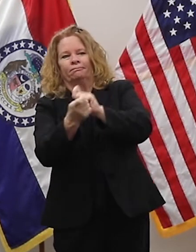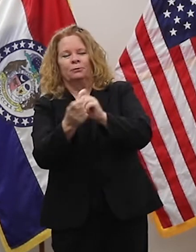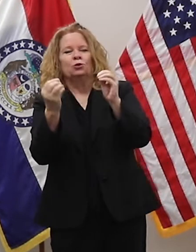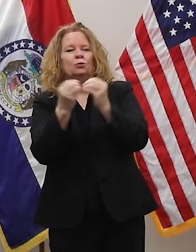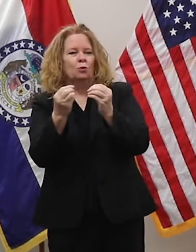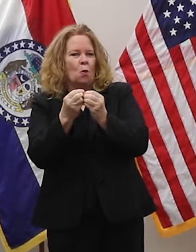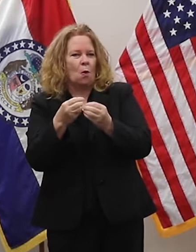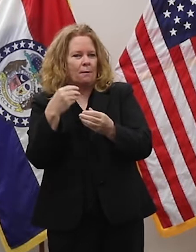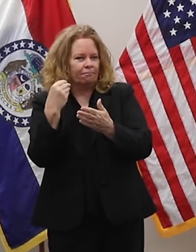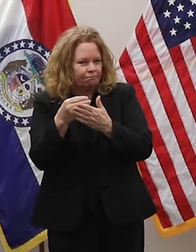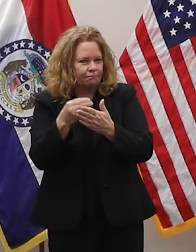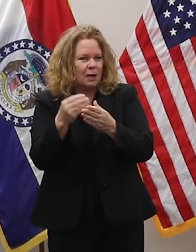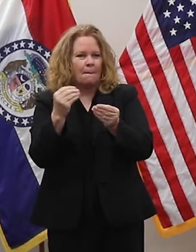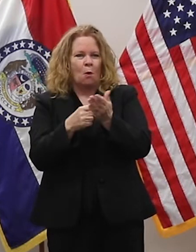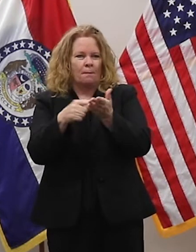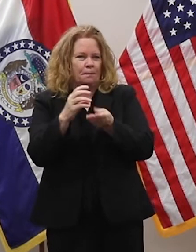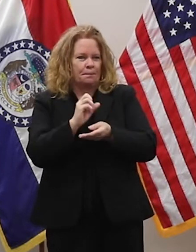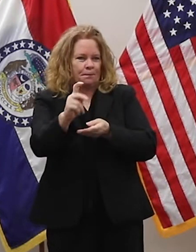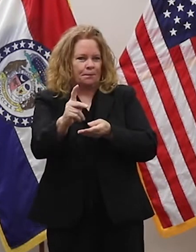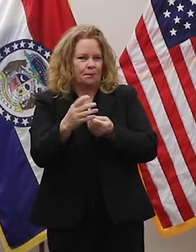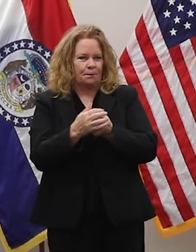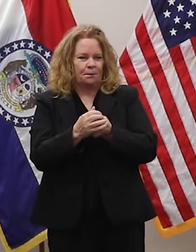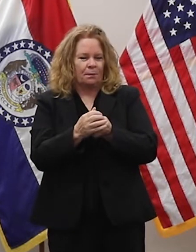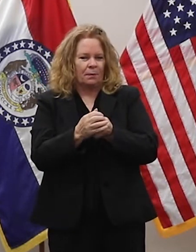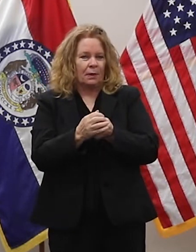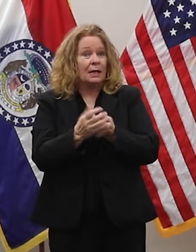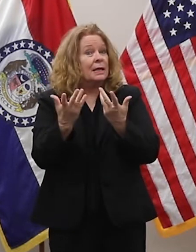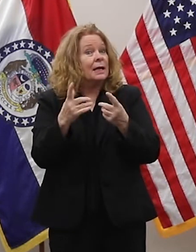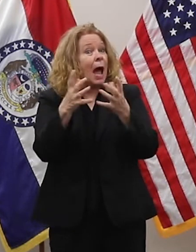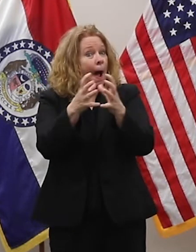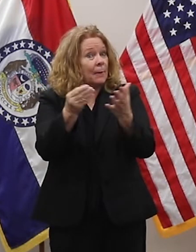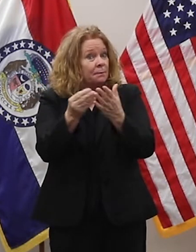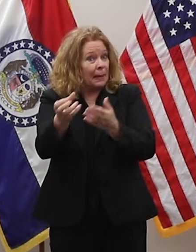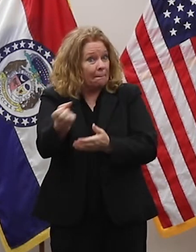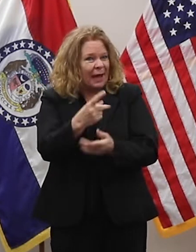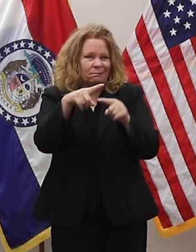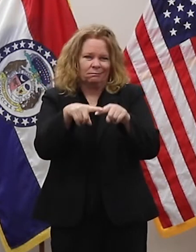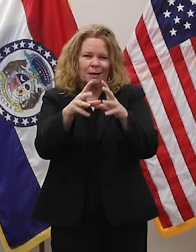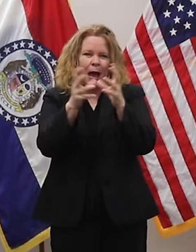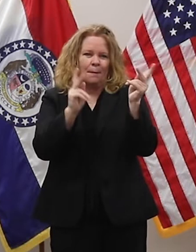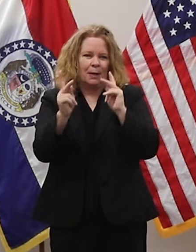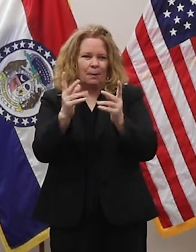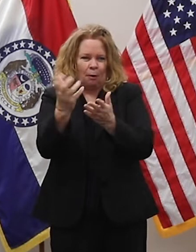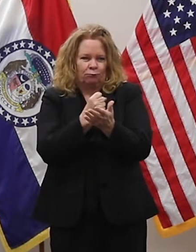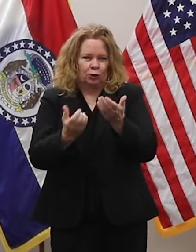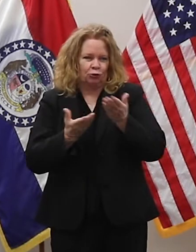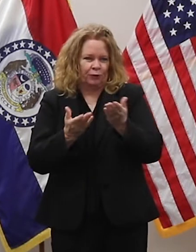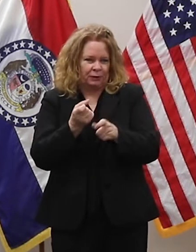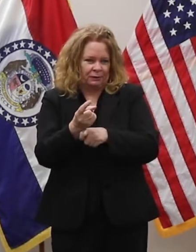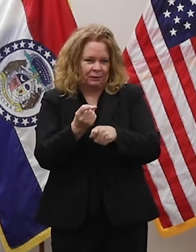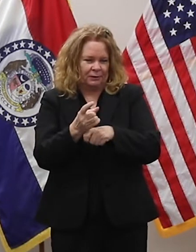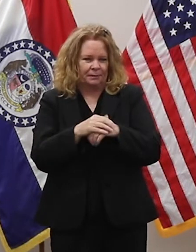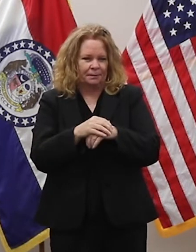reimbursement. The exact amount will depend on how many residents are served per year. For those who may be